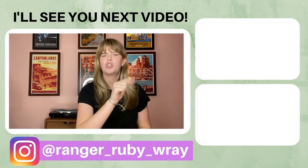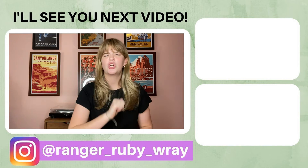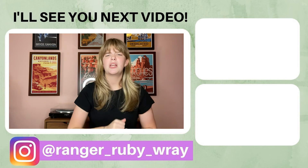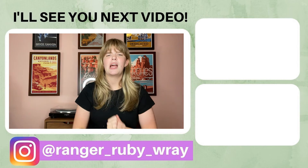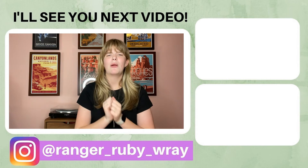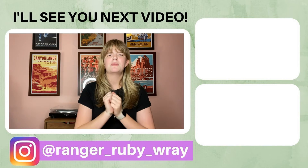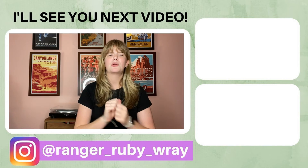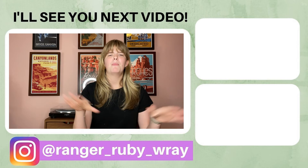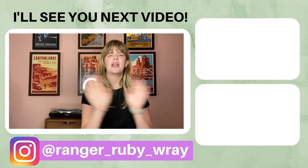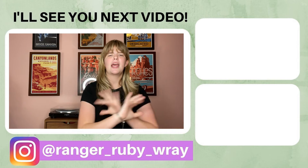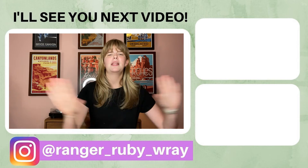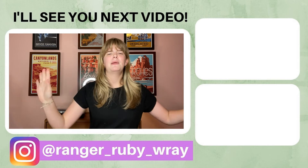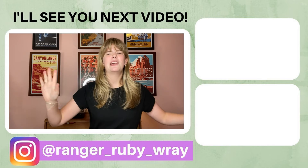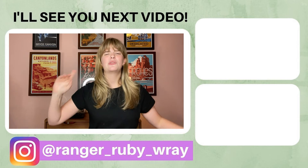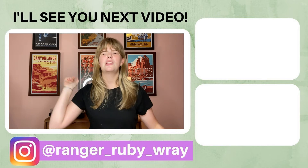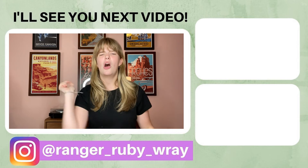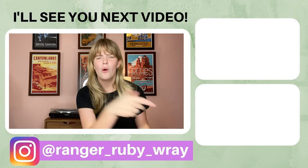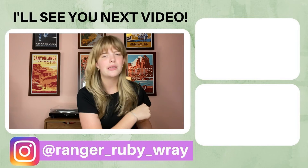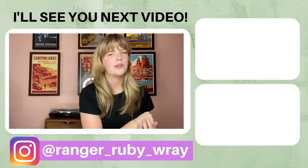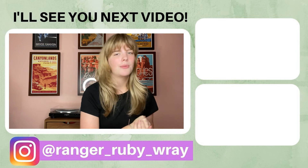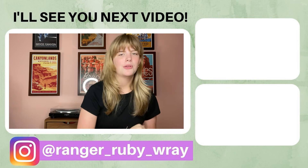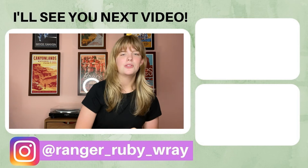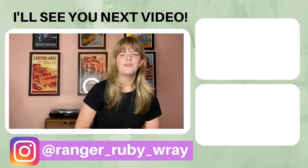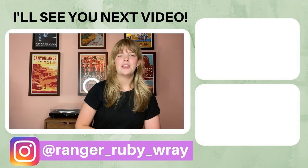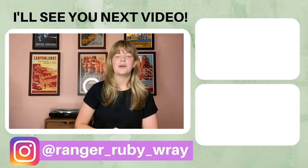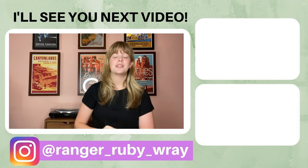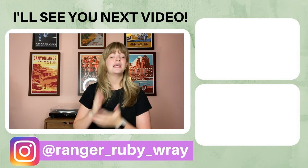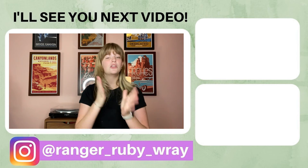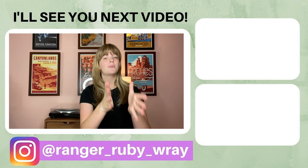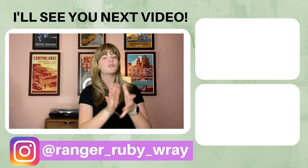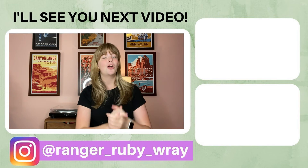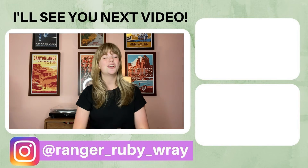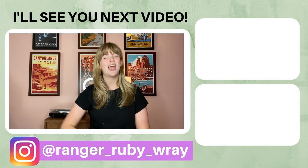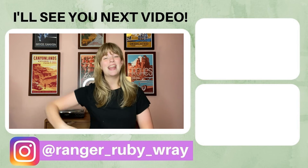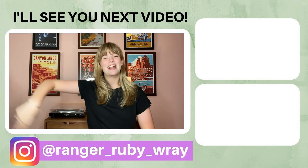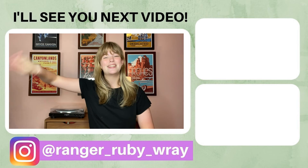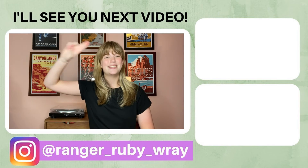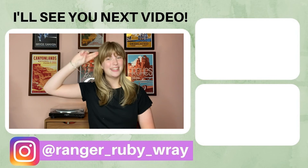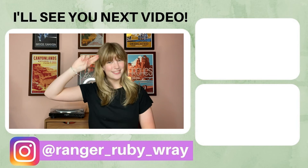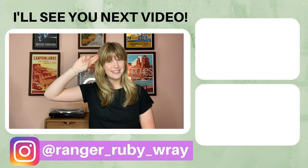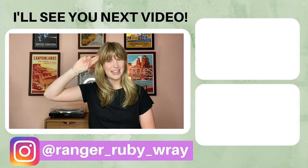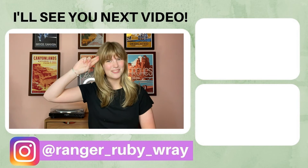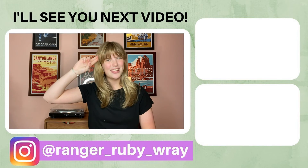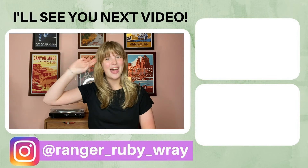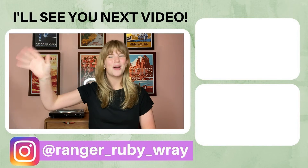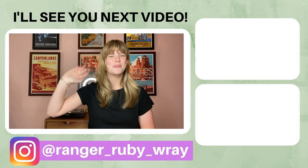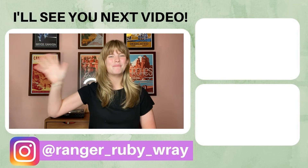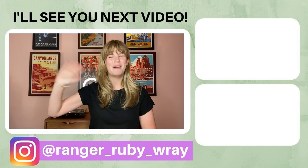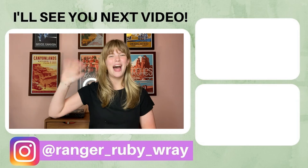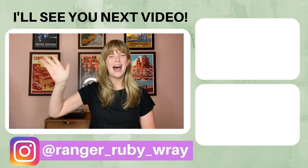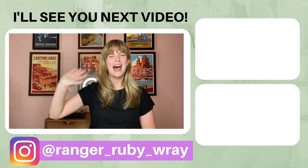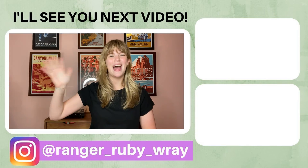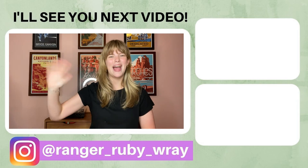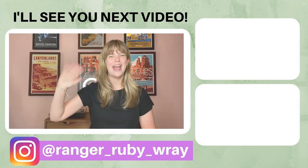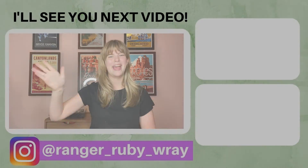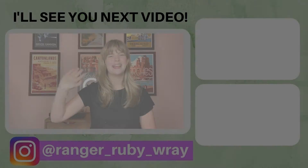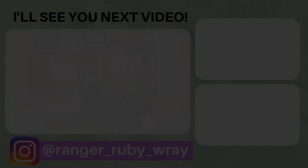to click that red subscribe button and little bell next one to always know when I post new videos. Thank you so much for watching again, and I shall see you next video. Bye!